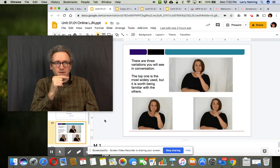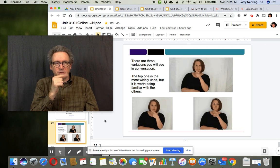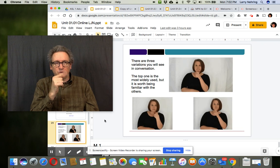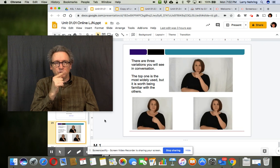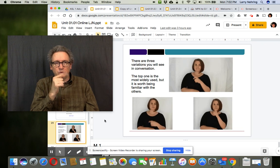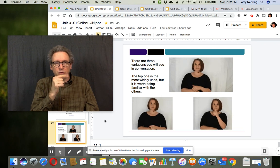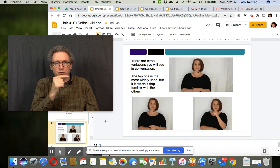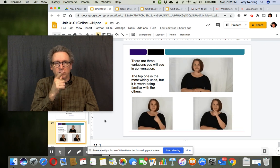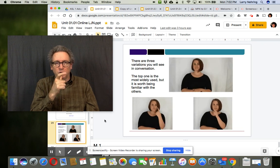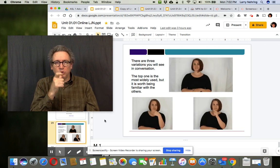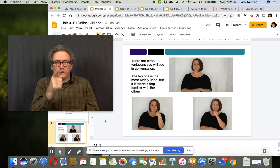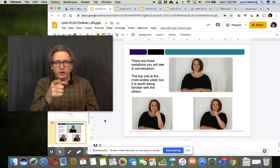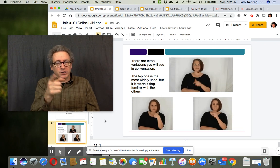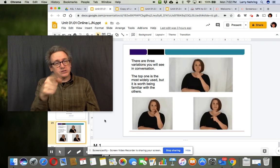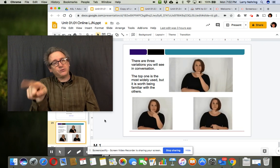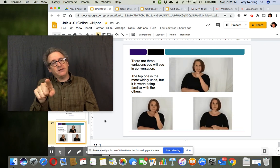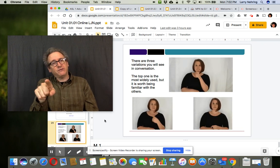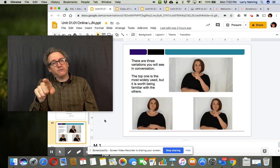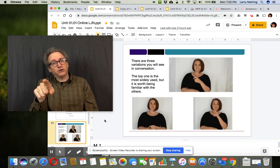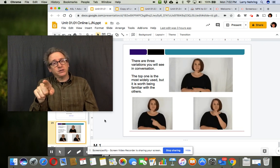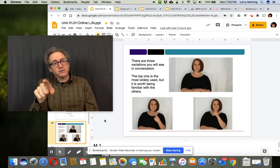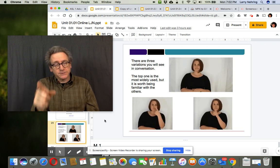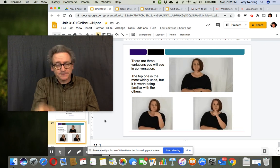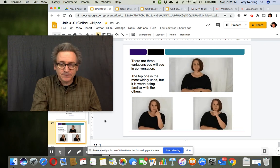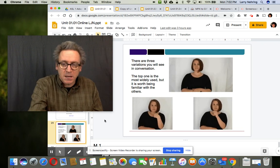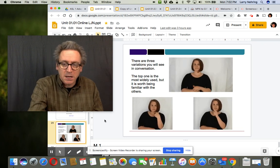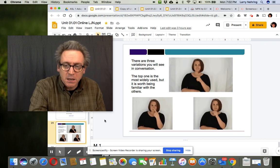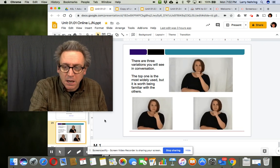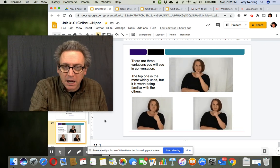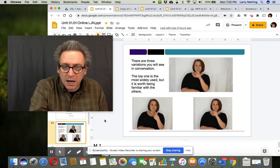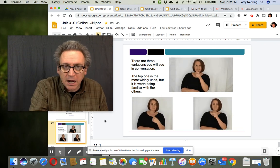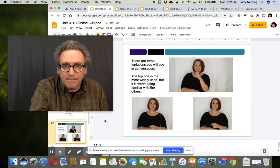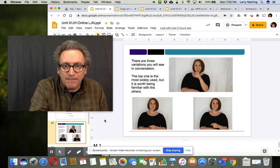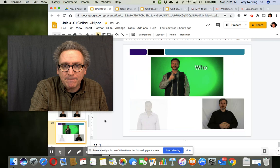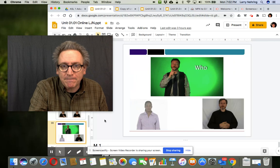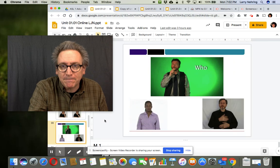Sometimes people do who. Who are you? Here's 3 different versions.